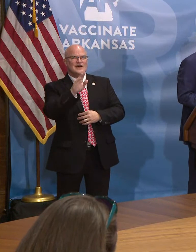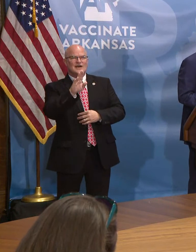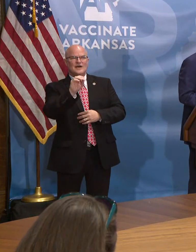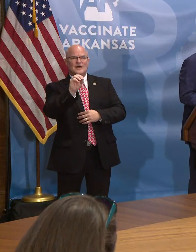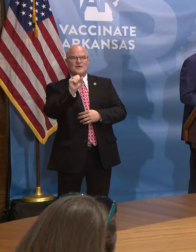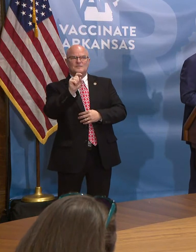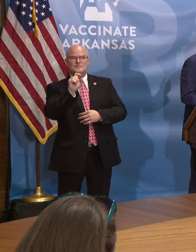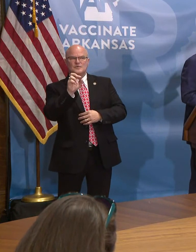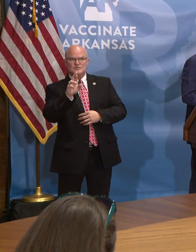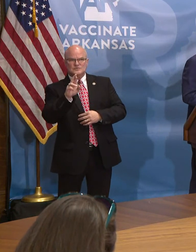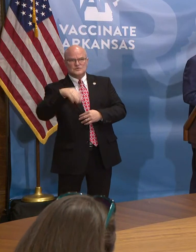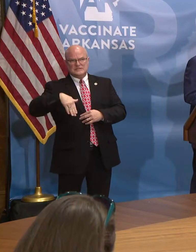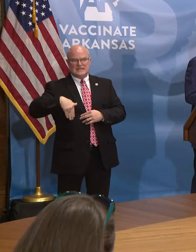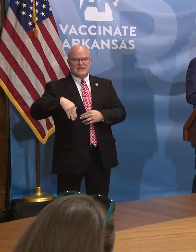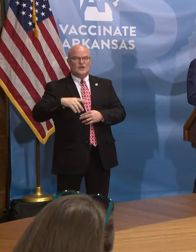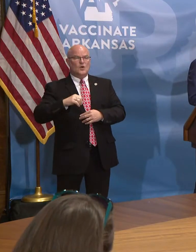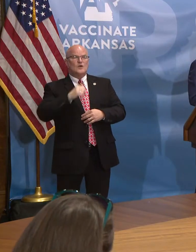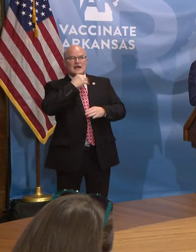completed it,